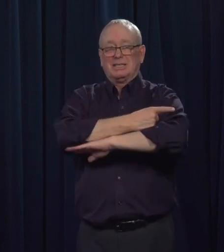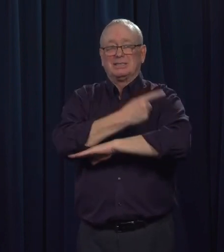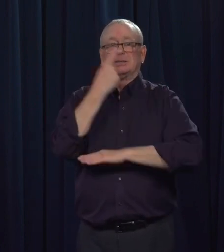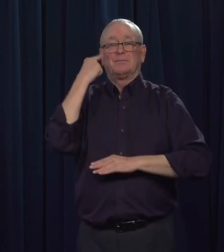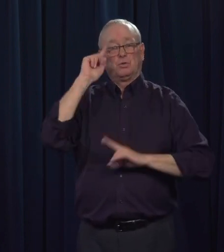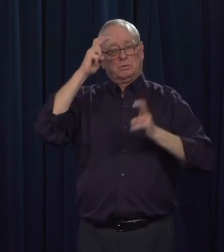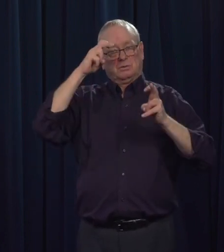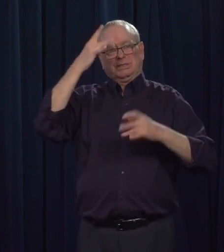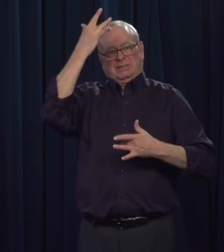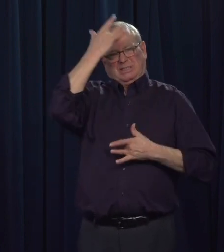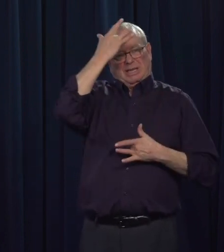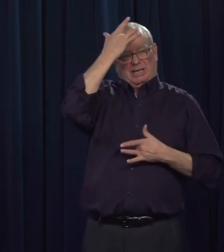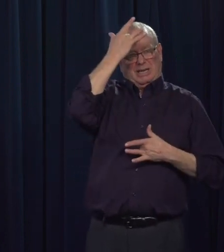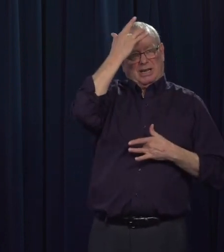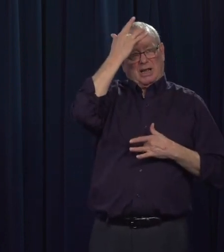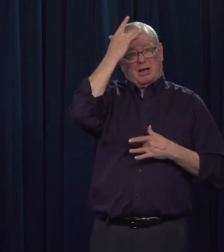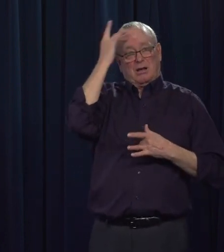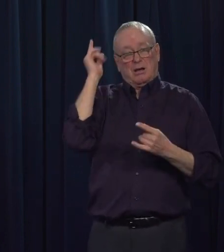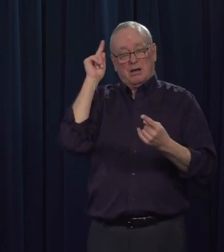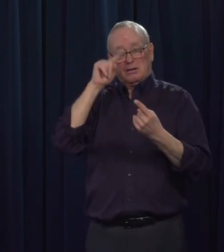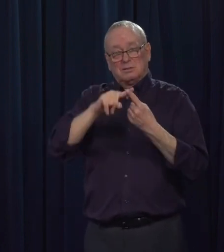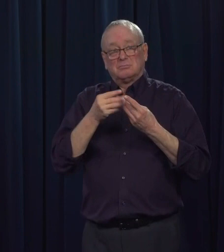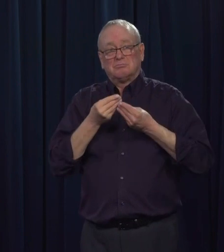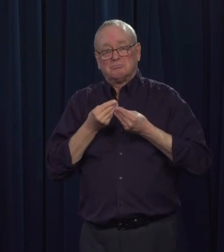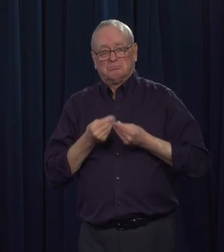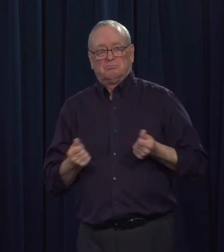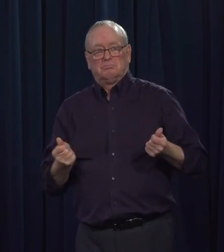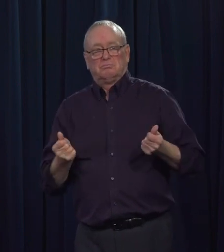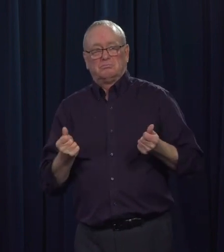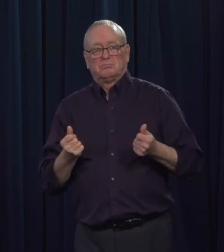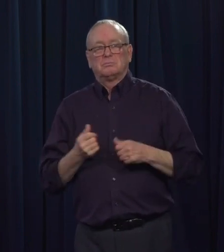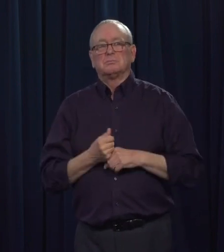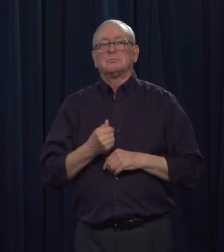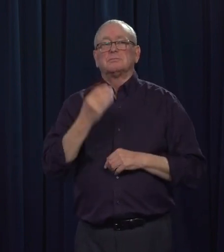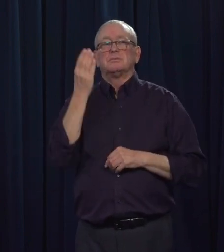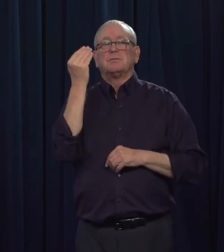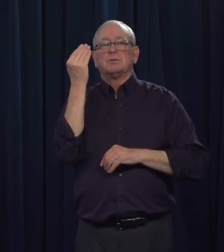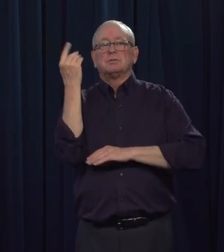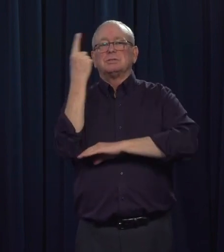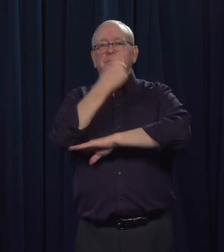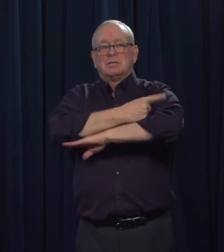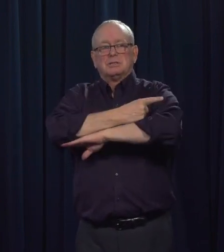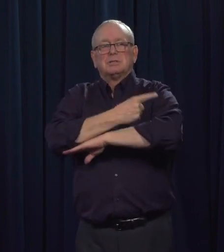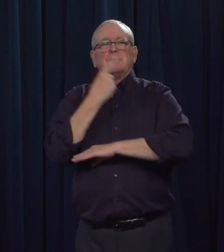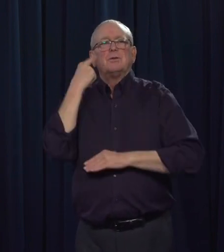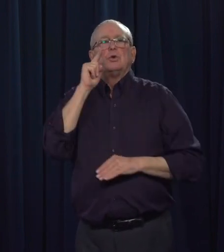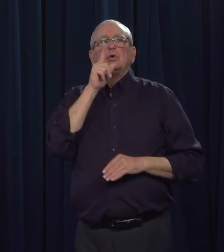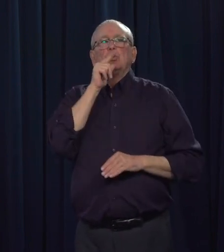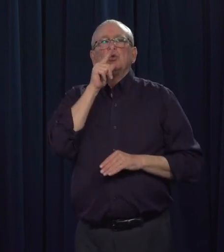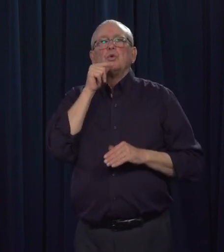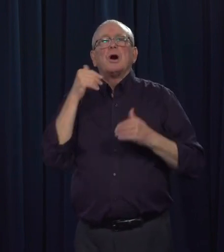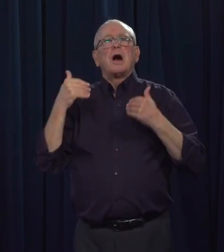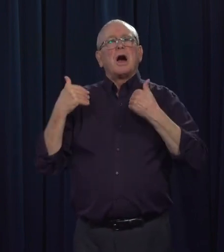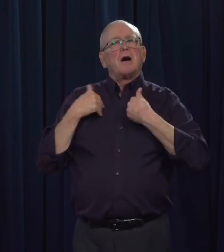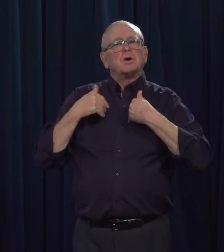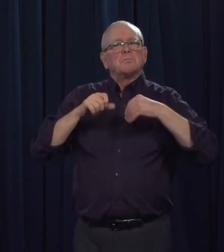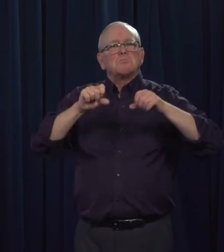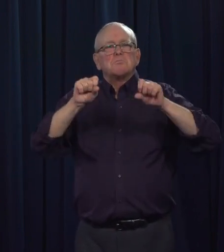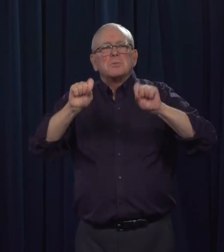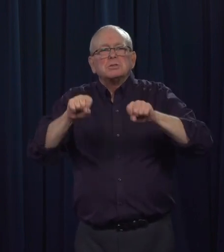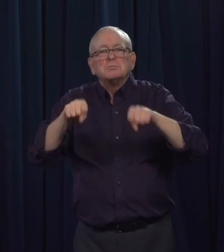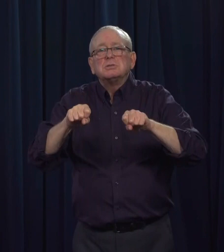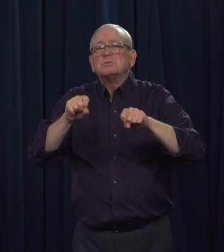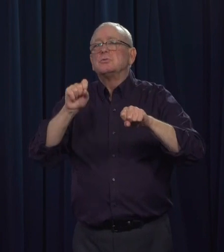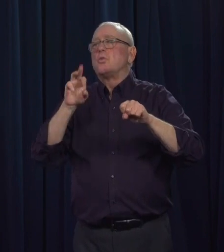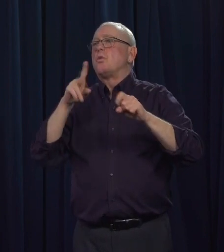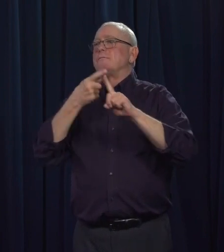In addition, we are also adapting our testing approach to ensure we prioritize those who need testing the most. You have